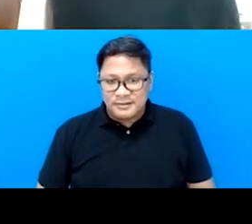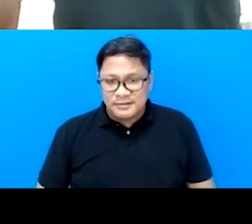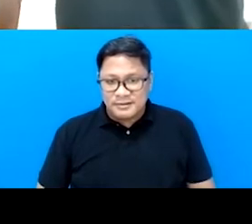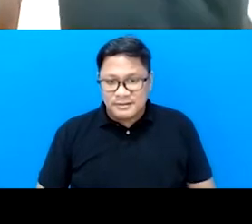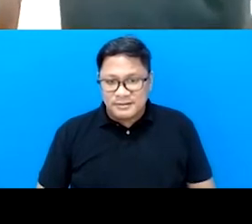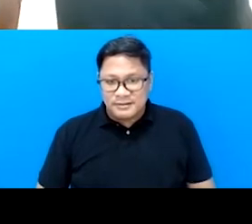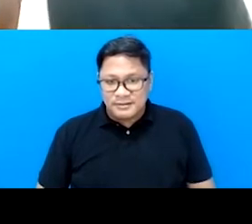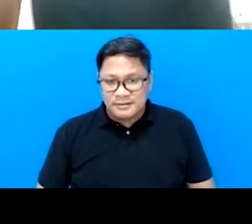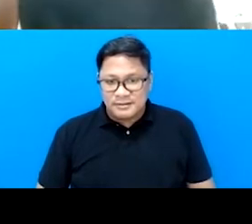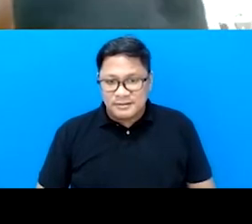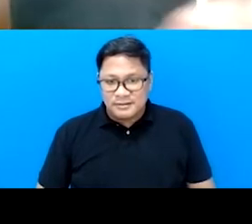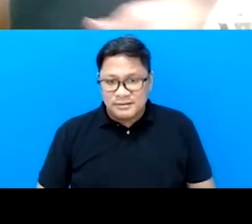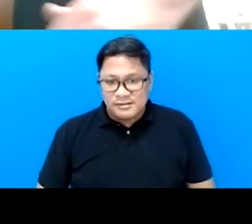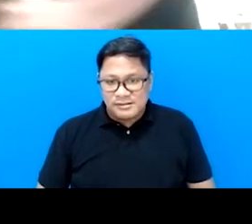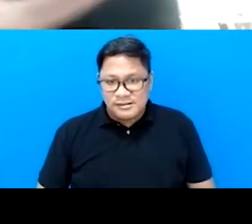Mhm.